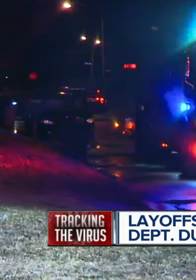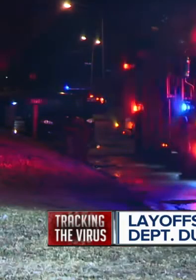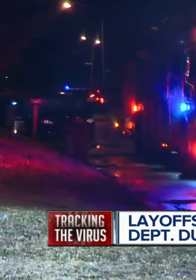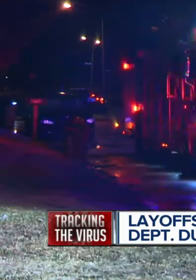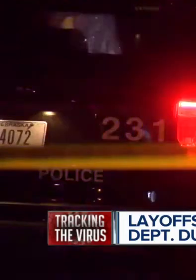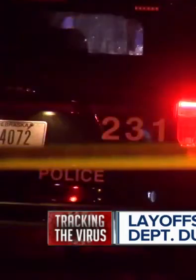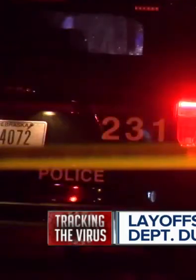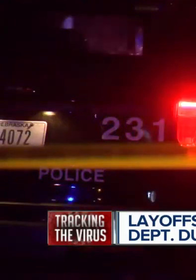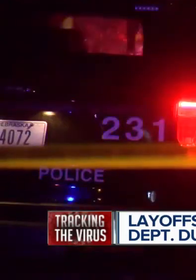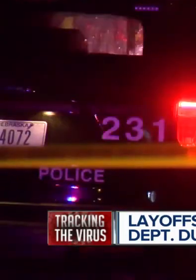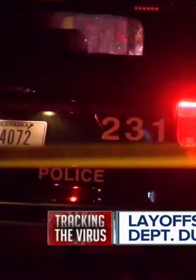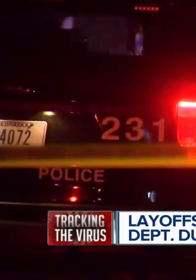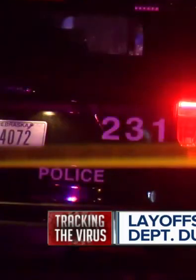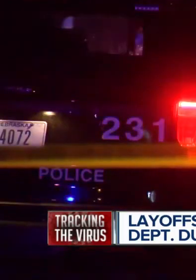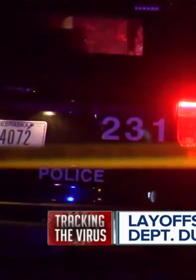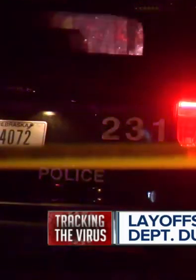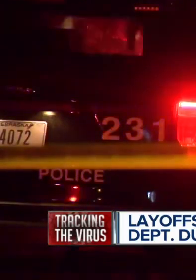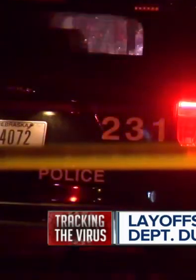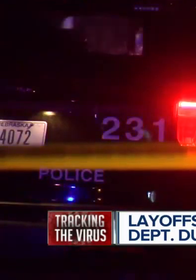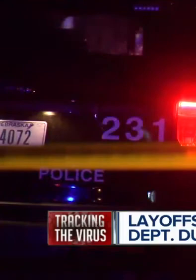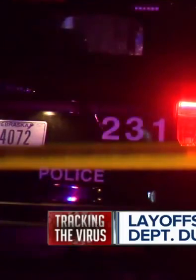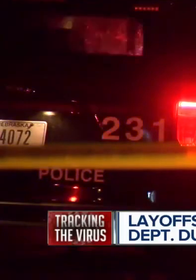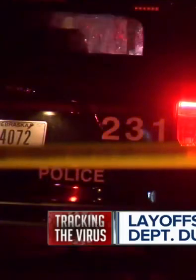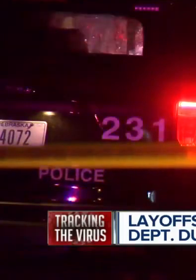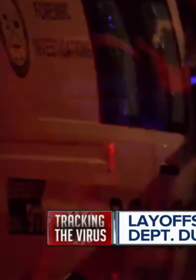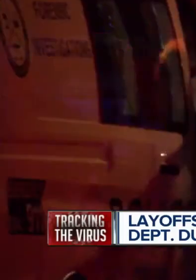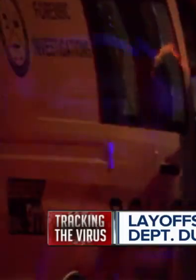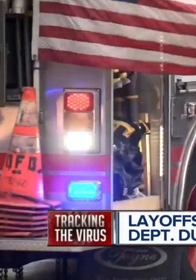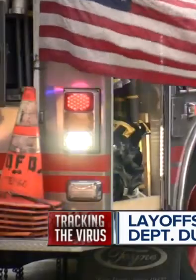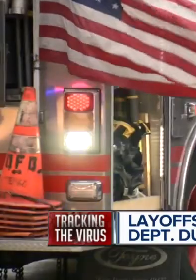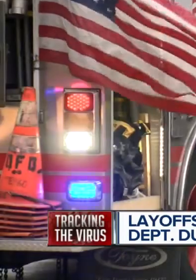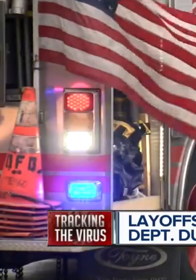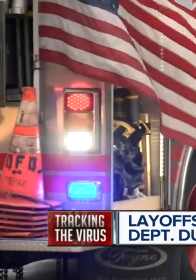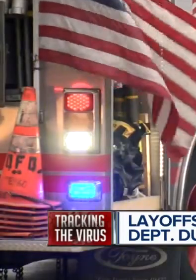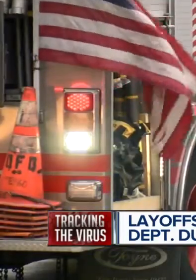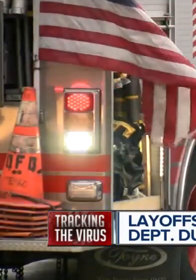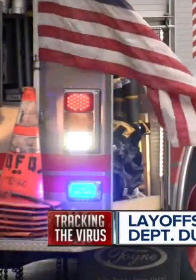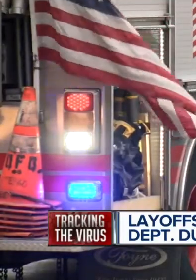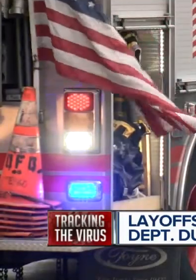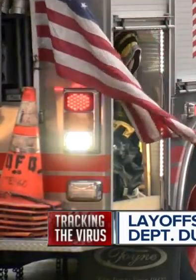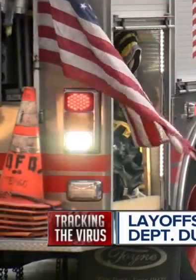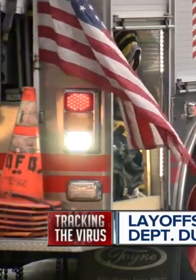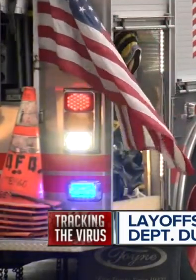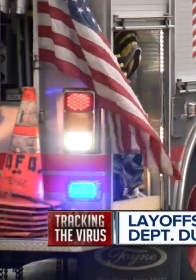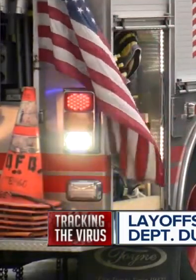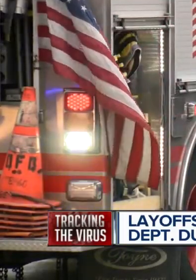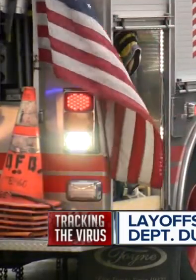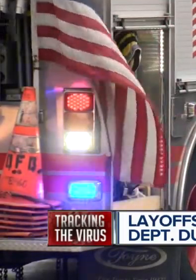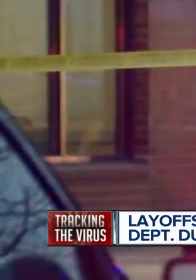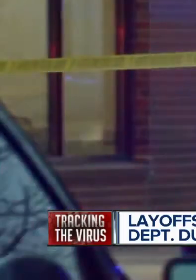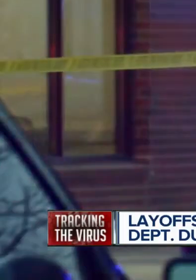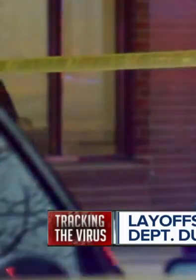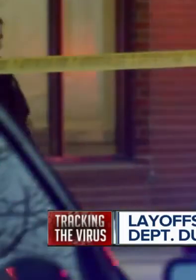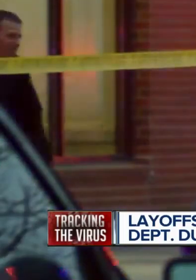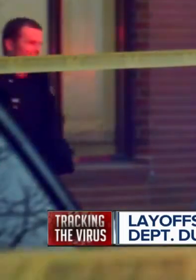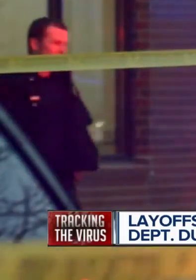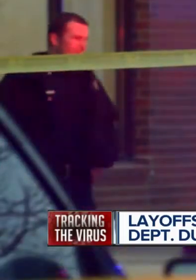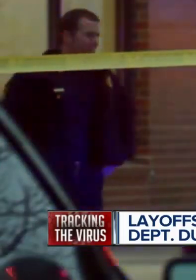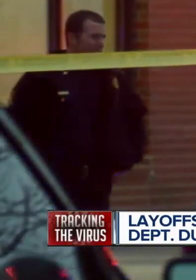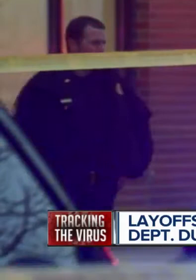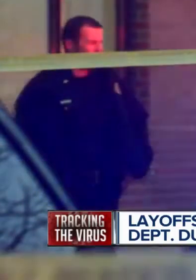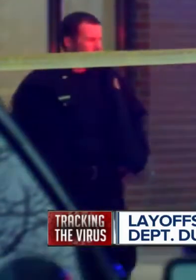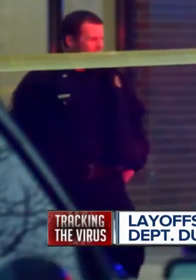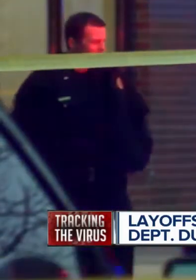could mean fewer firefighters, EMTs, and police officers. So Bacon says he introduced a bill Friday that allows local governments